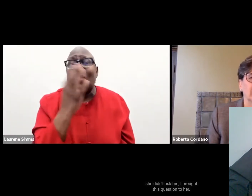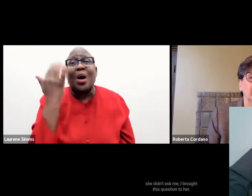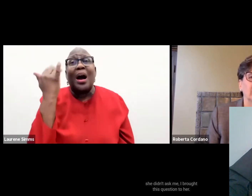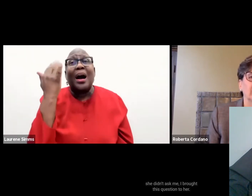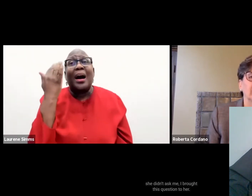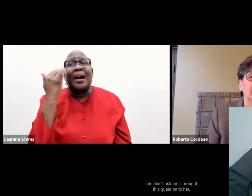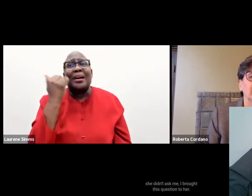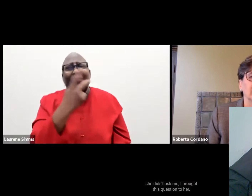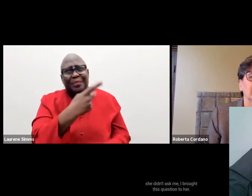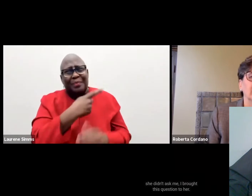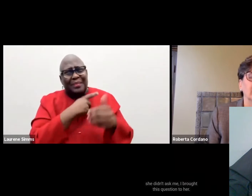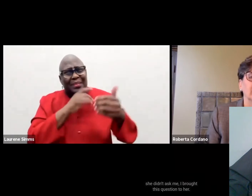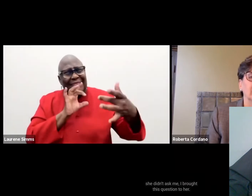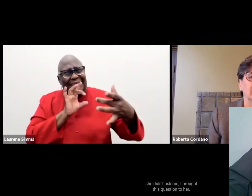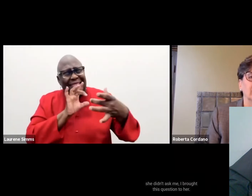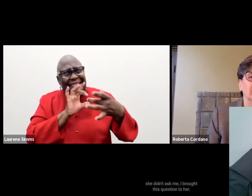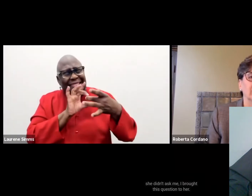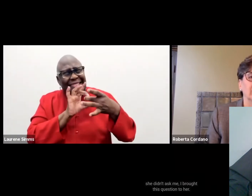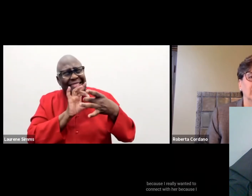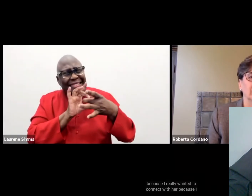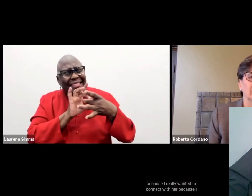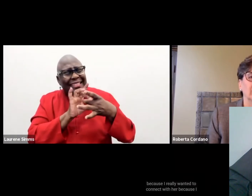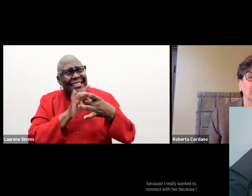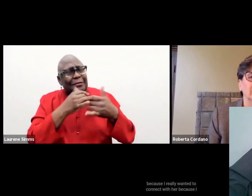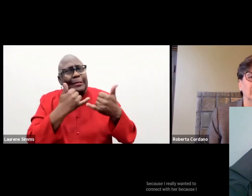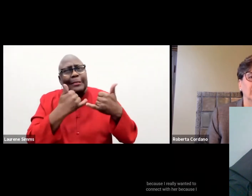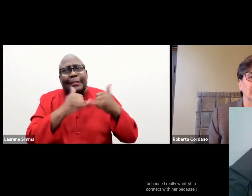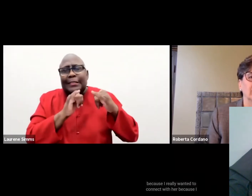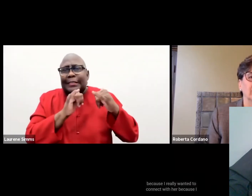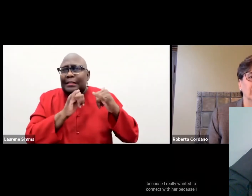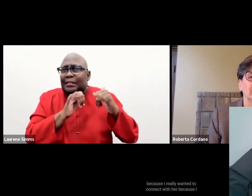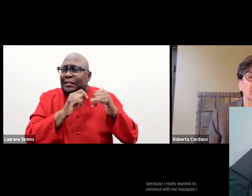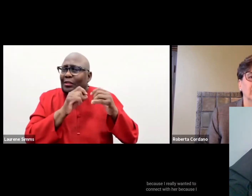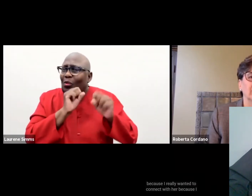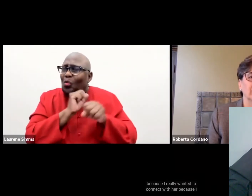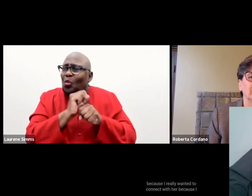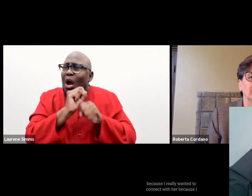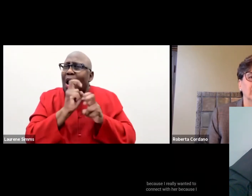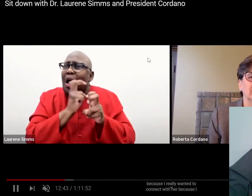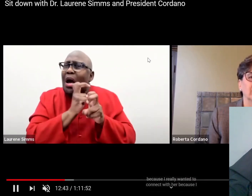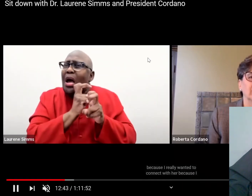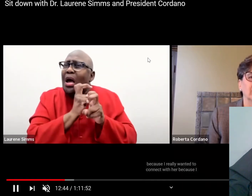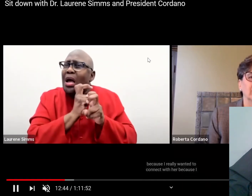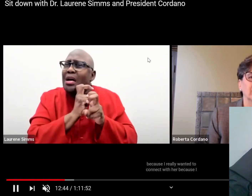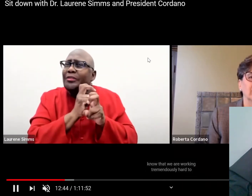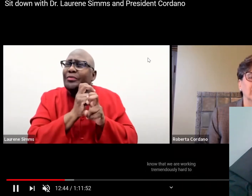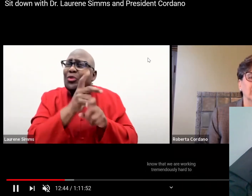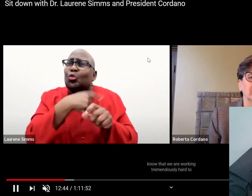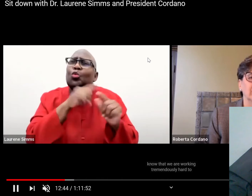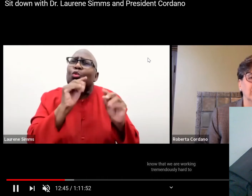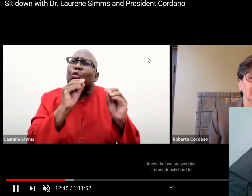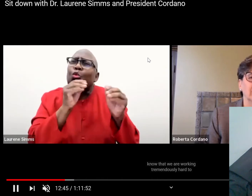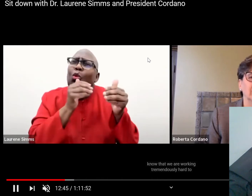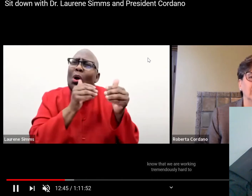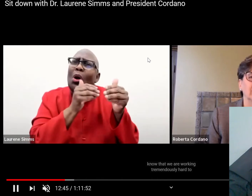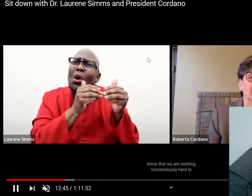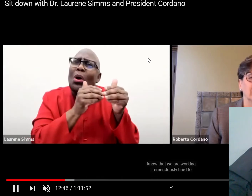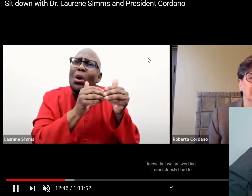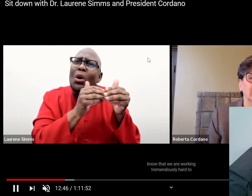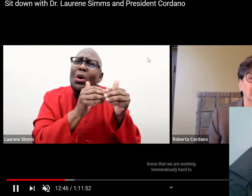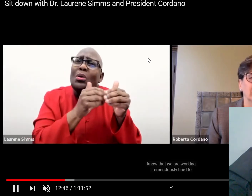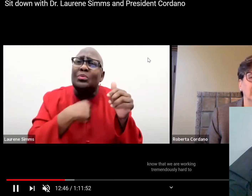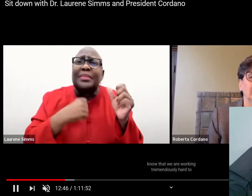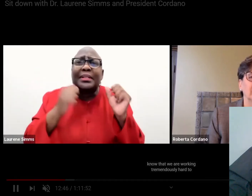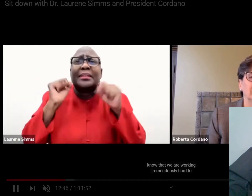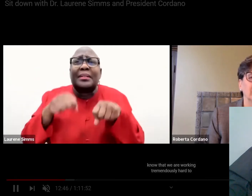I've even asked Bobby about her connection because I really wanted to connect with her because I know that